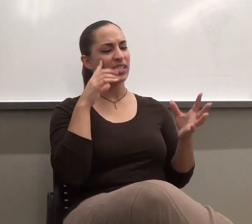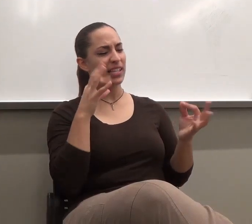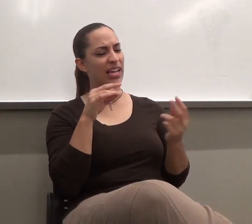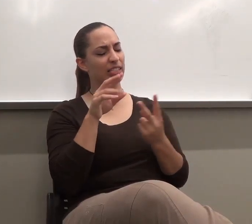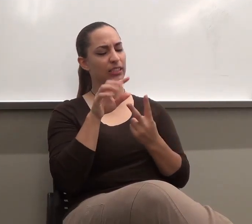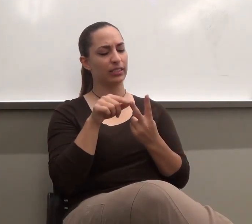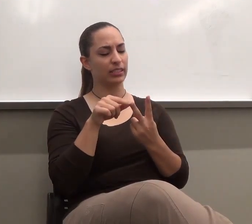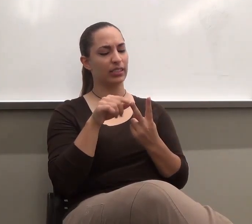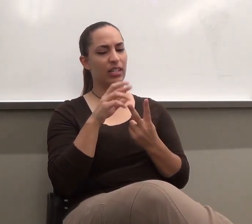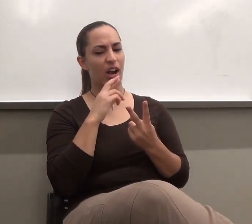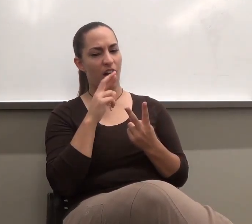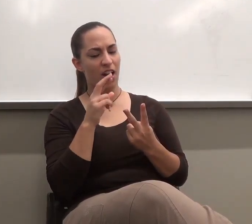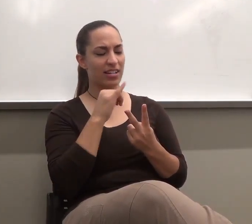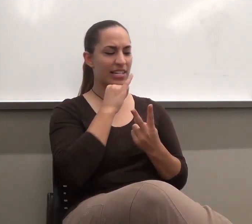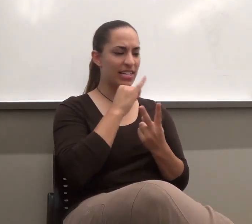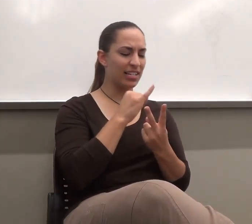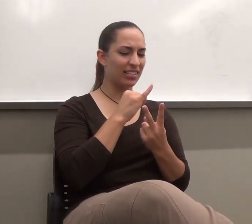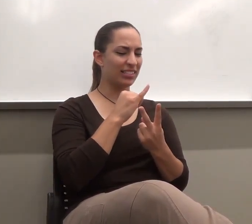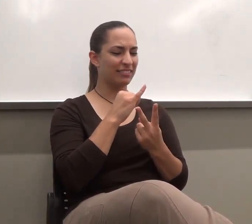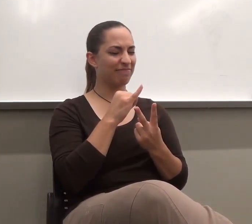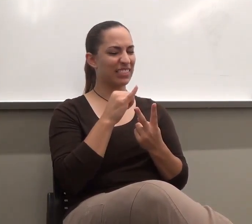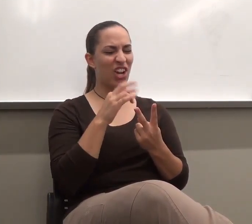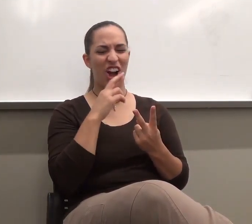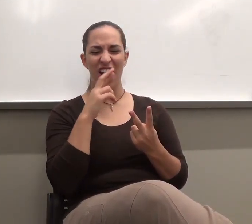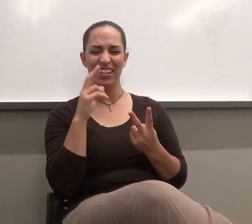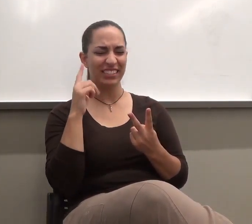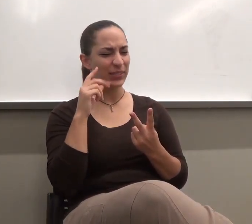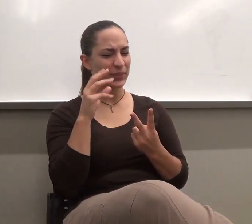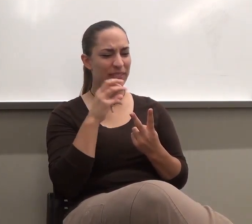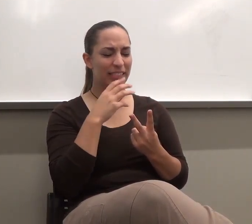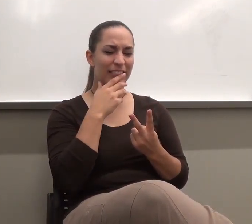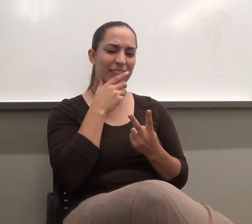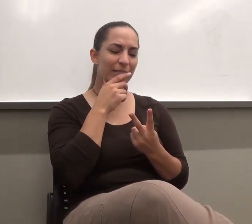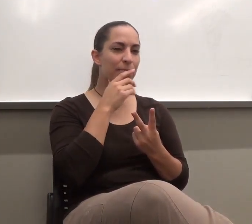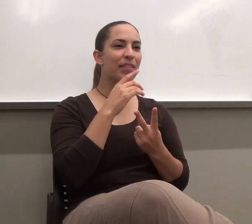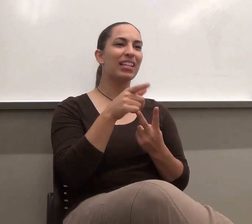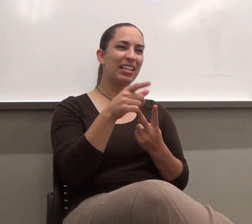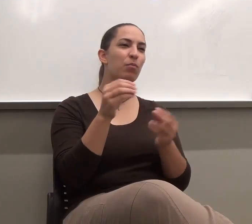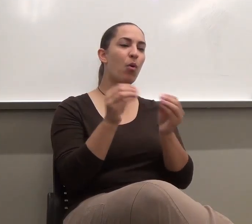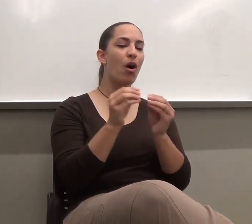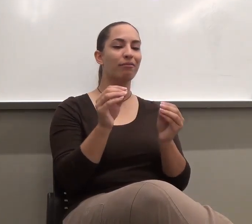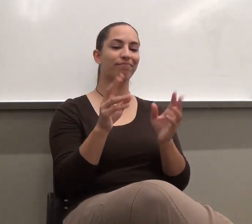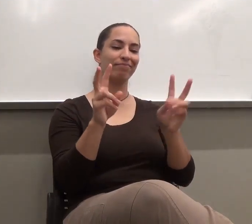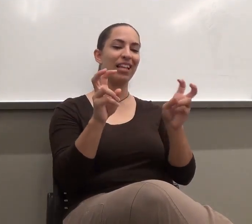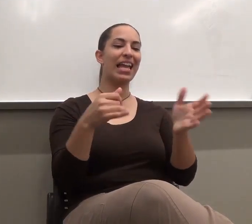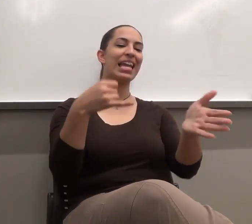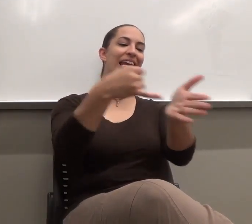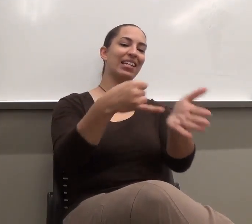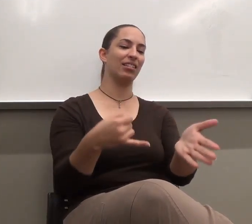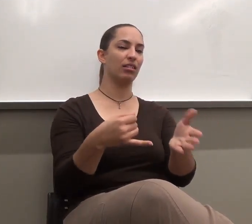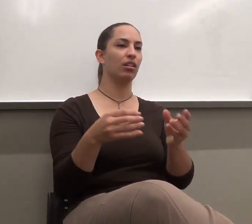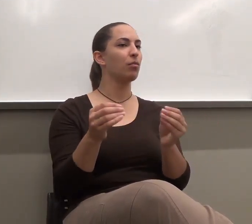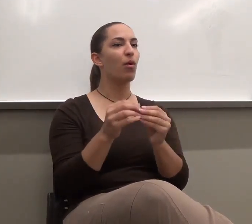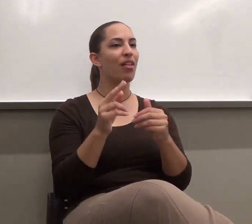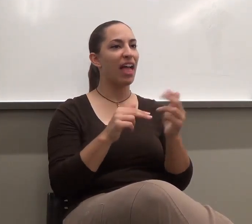is that this noun is an it rather than a they. See how